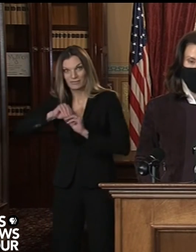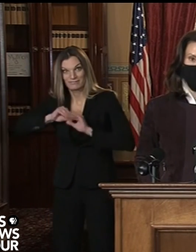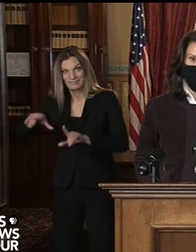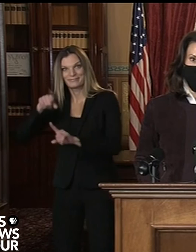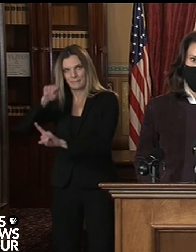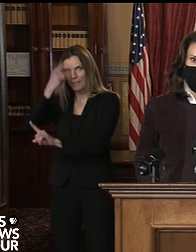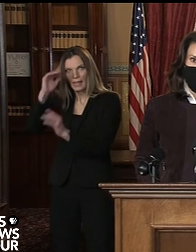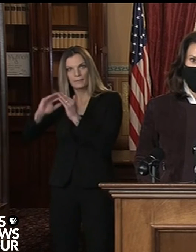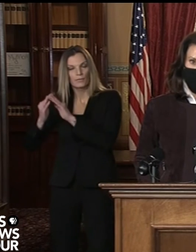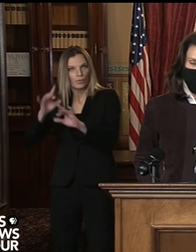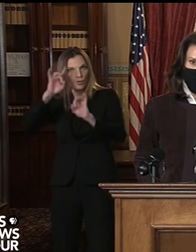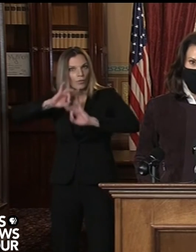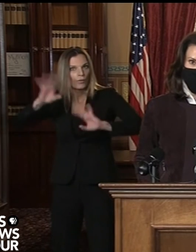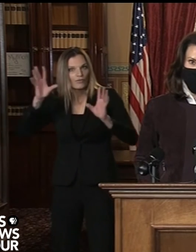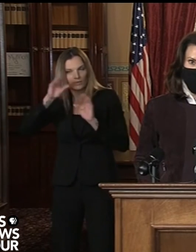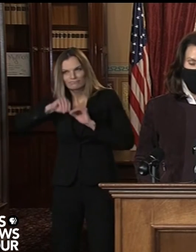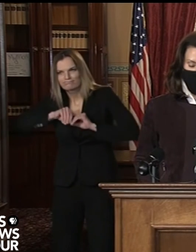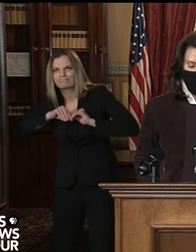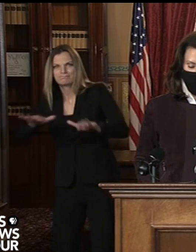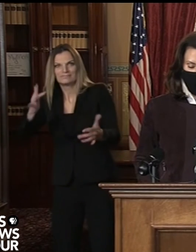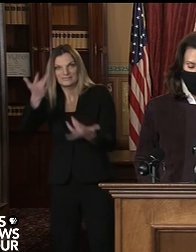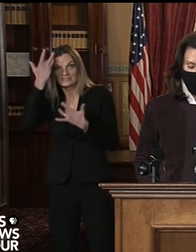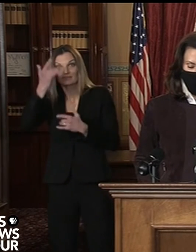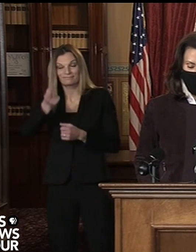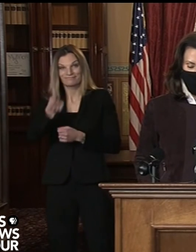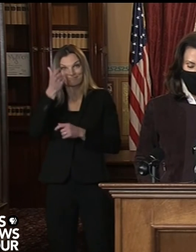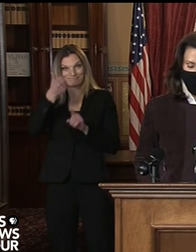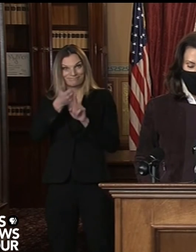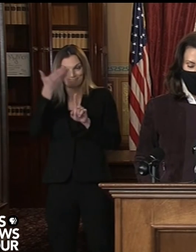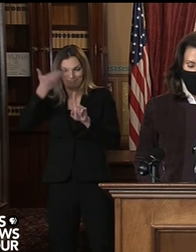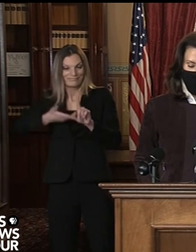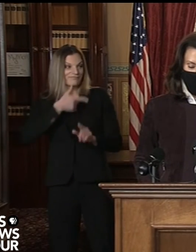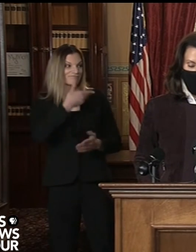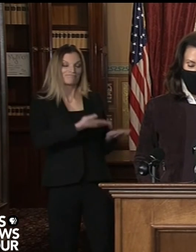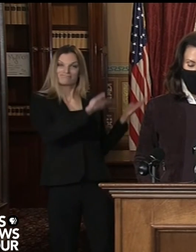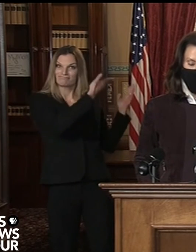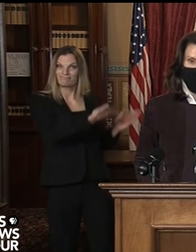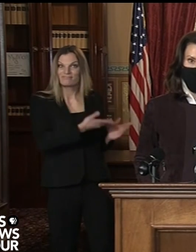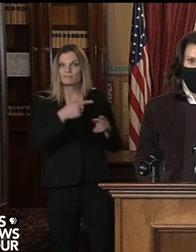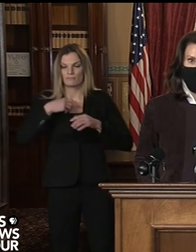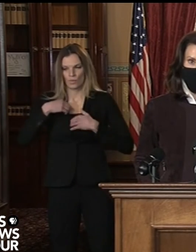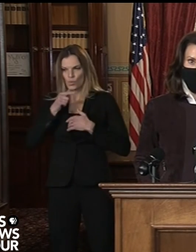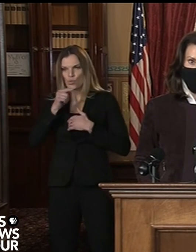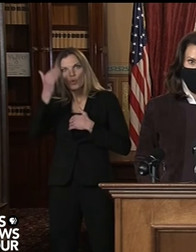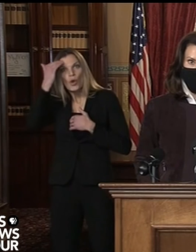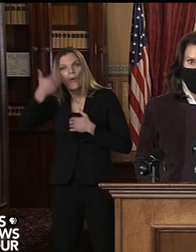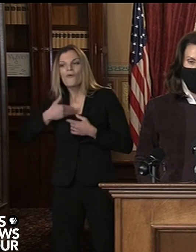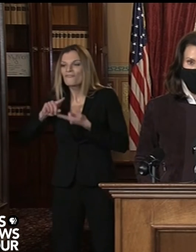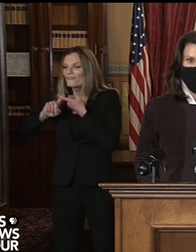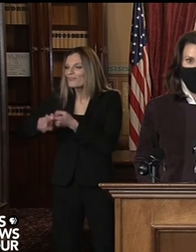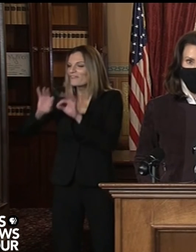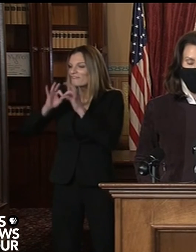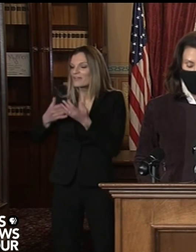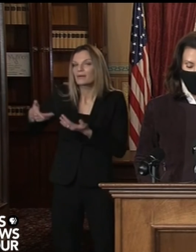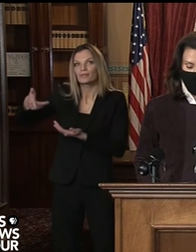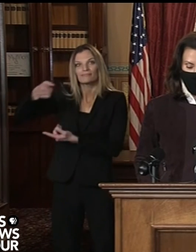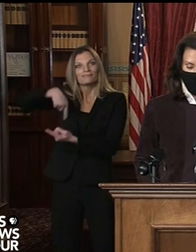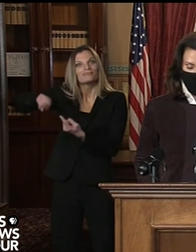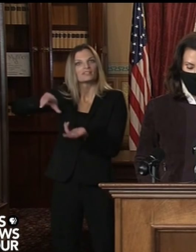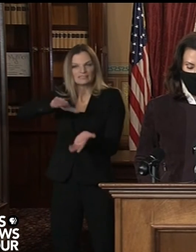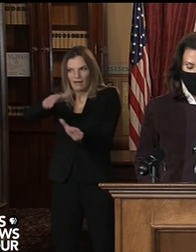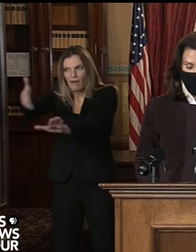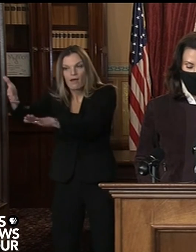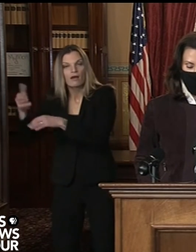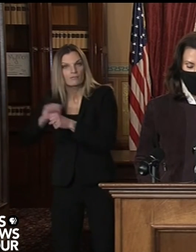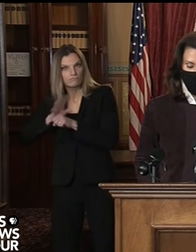lost dozens of loved ones to COVID-19. Every day, I think about the lives lost here in